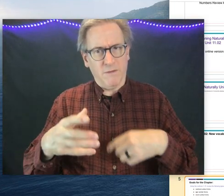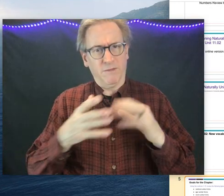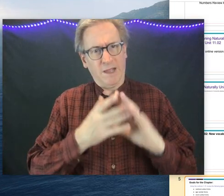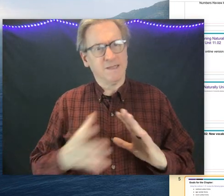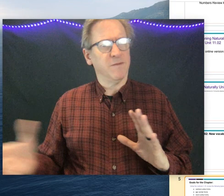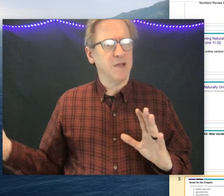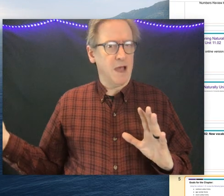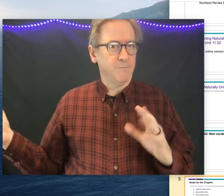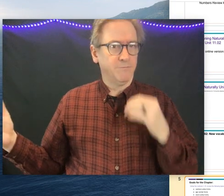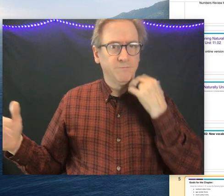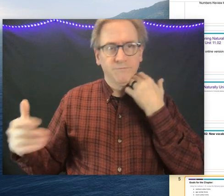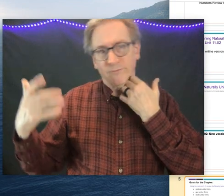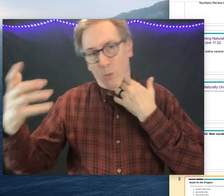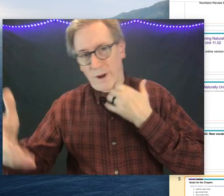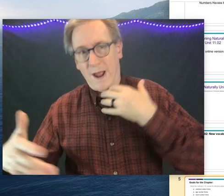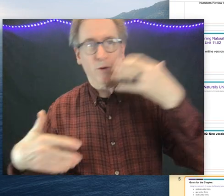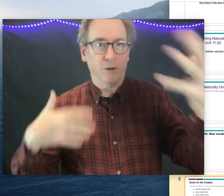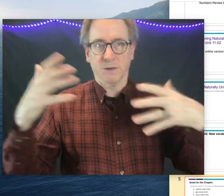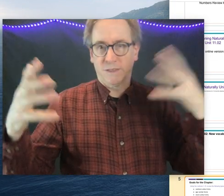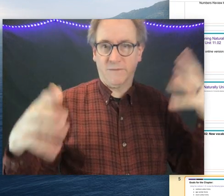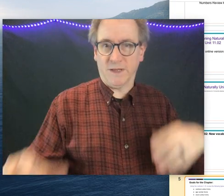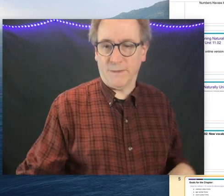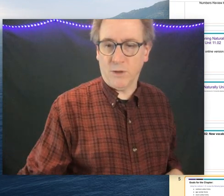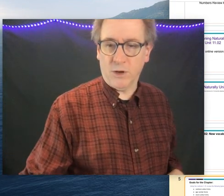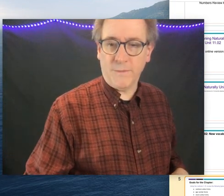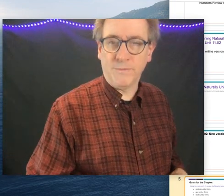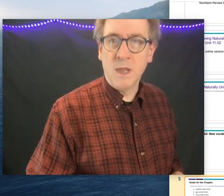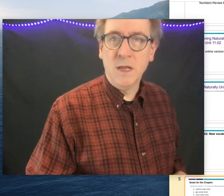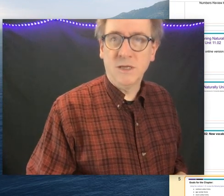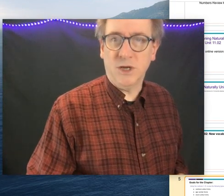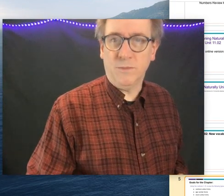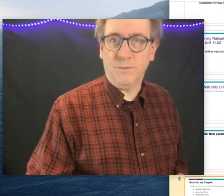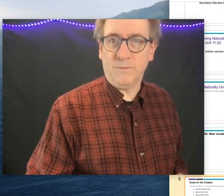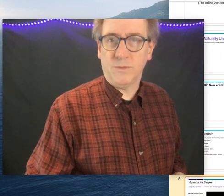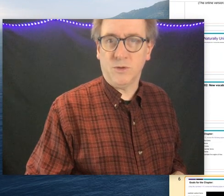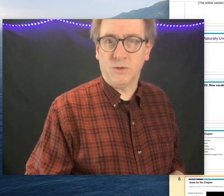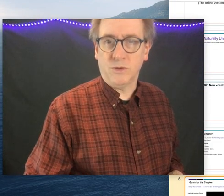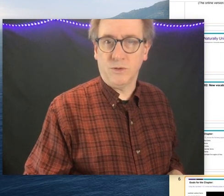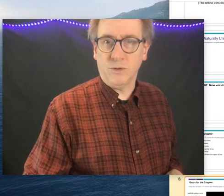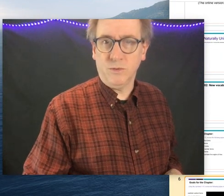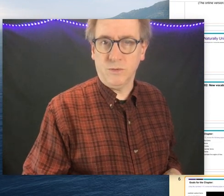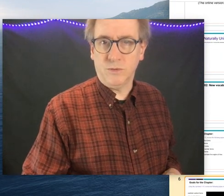bit of length of time, 1 hour, 2 hours, stuff like that. Okay. So